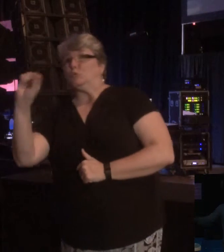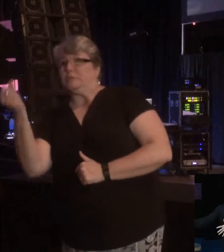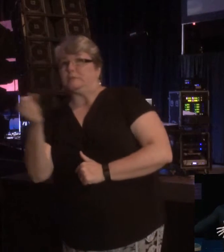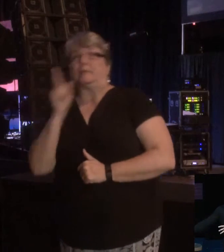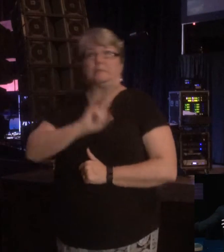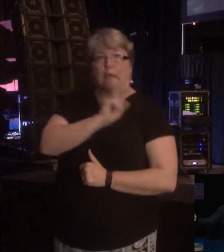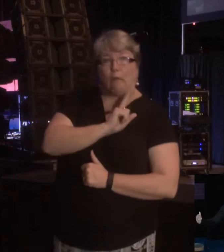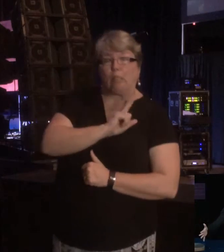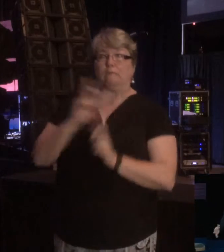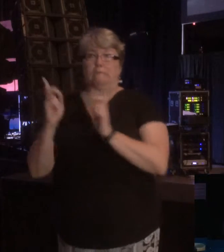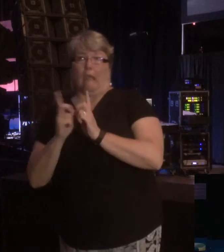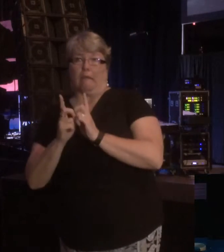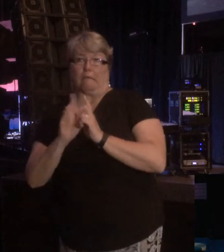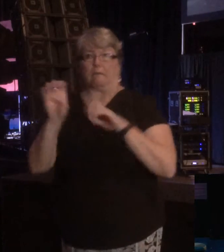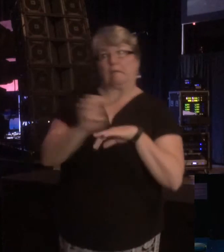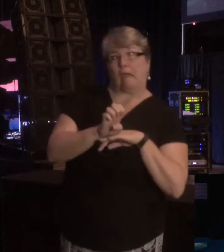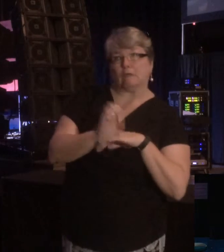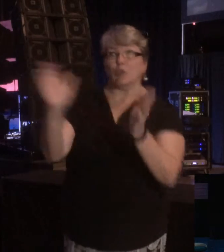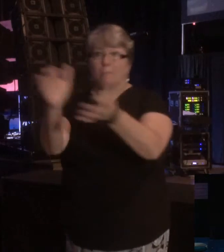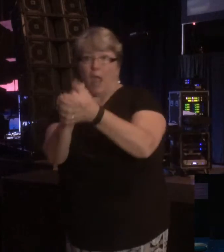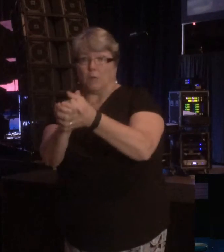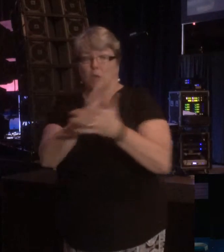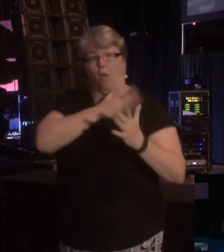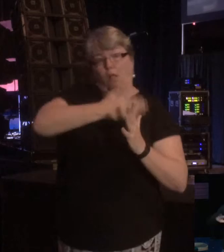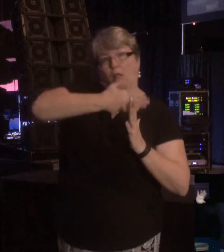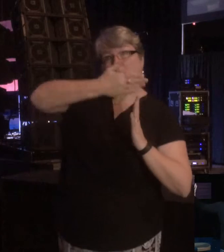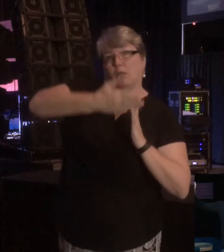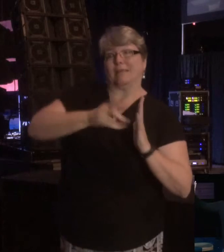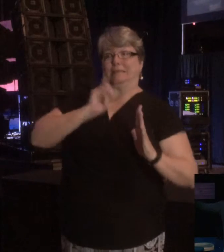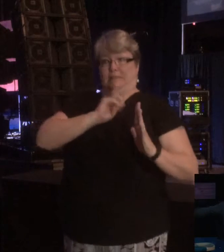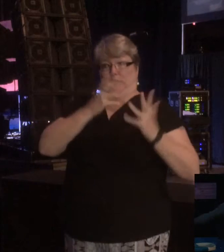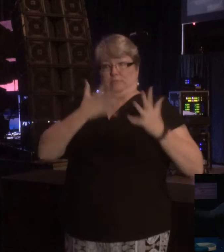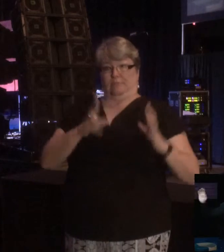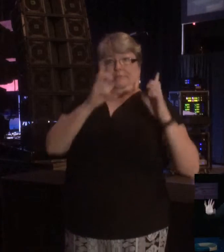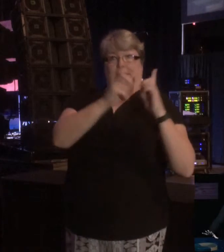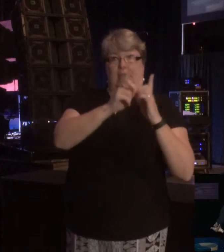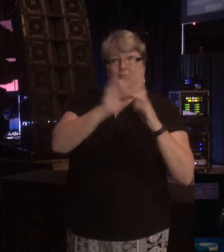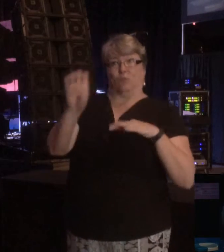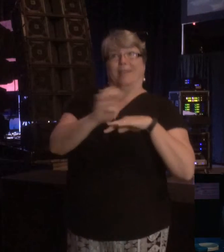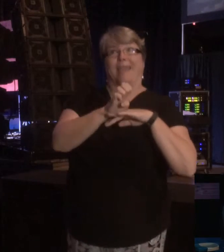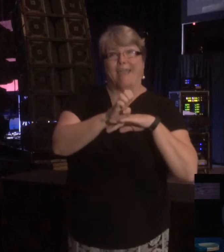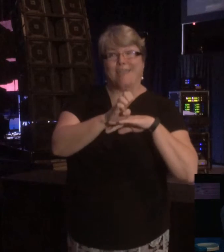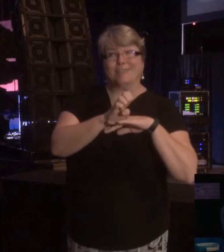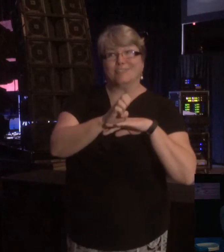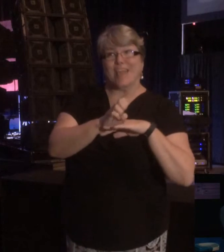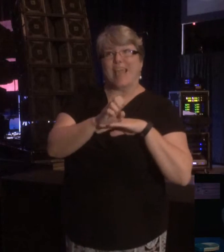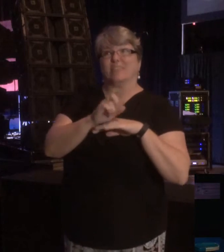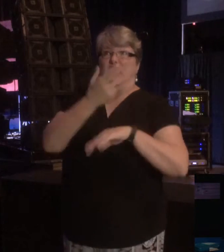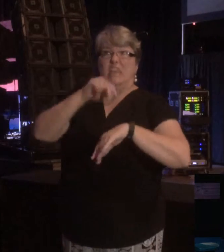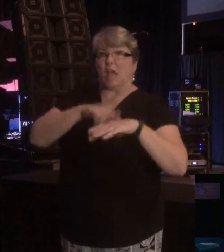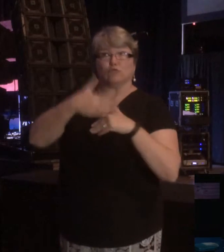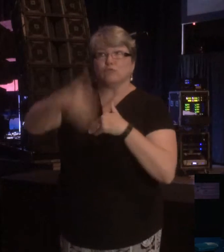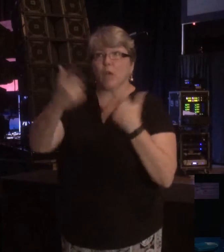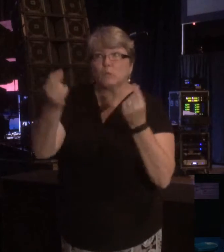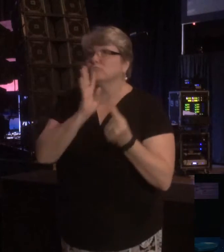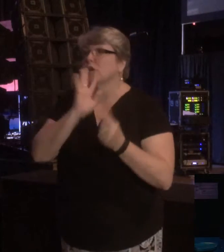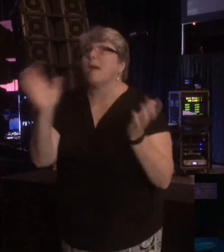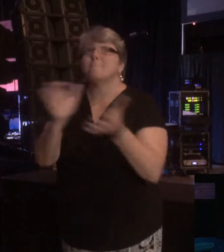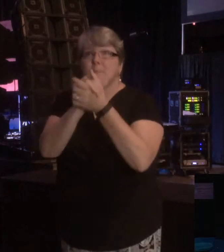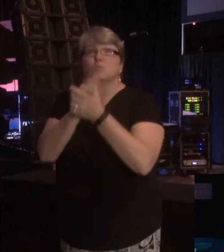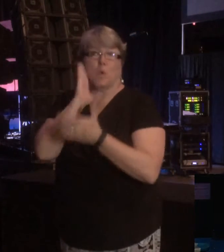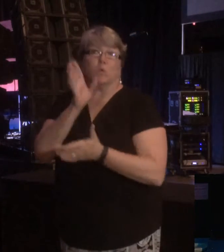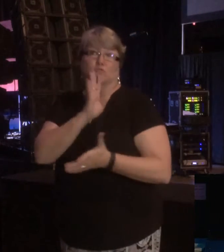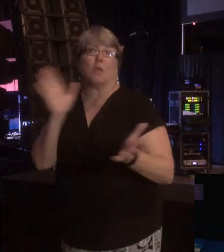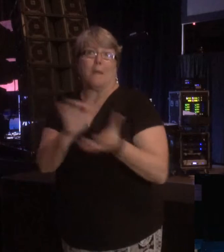dating, which is why I imagine there's so many of us here tonight. You're like, what? Oh yeah, we knew that. It's why we're here. We've